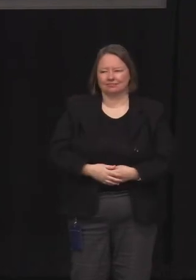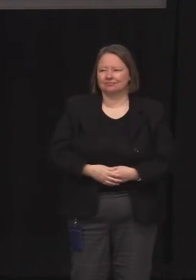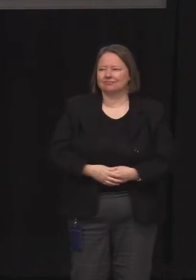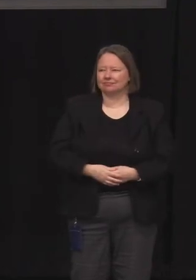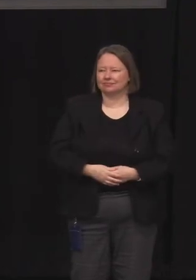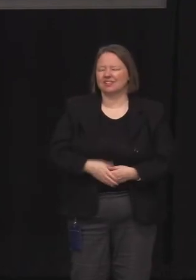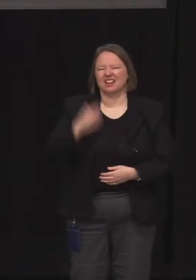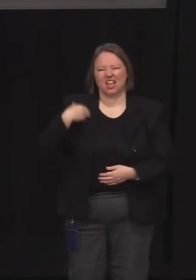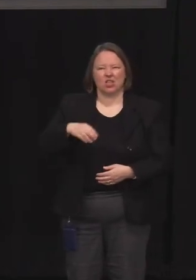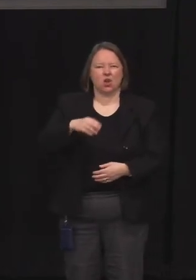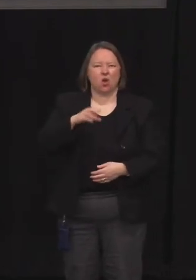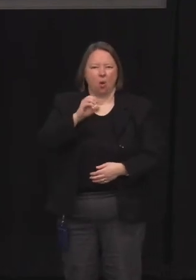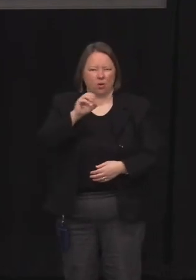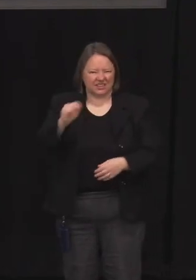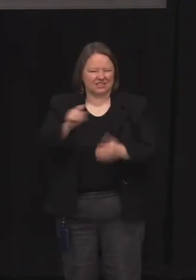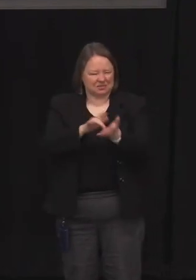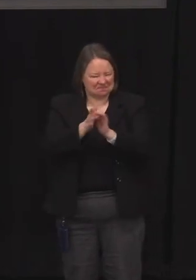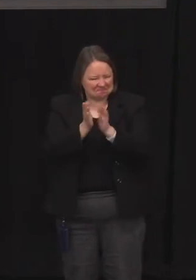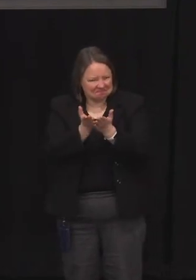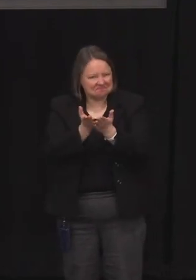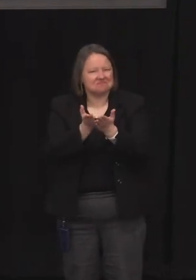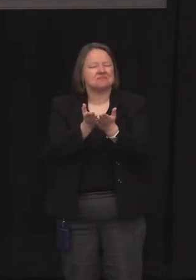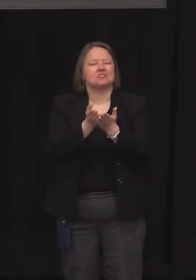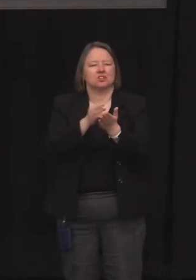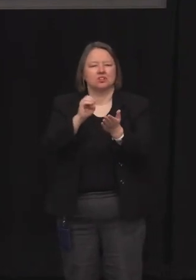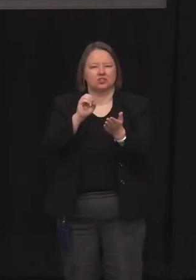Another Old Testament legend, Joseph, dared to dream.